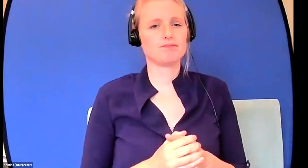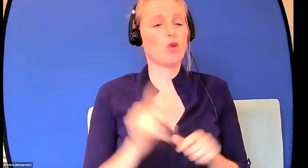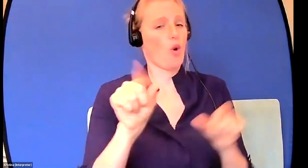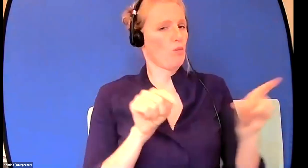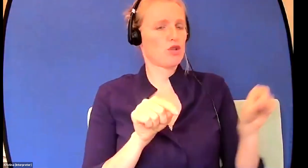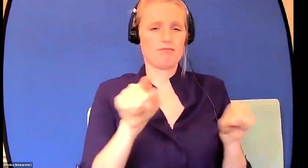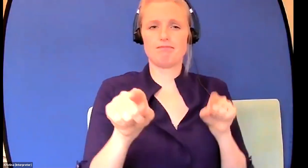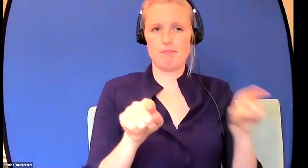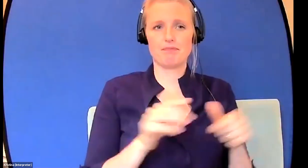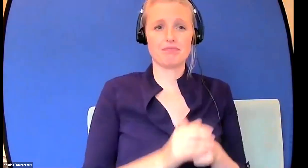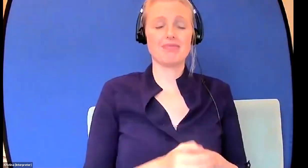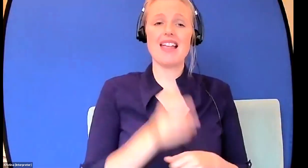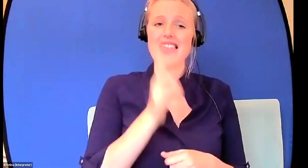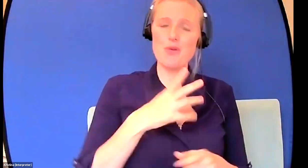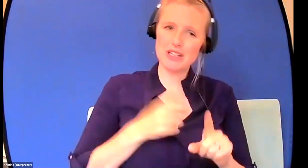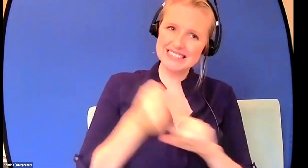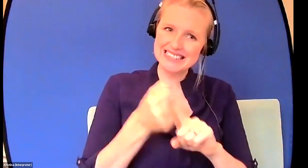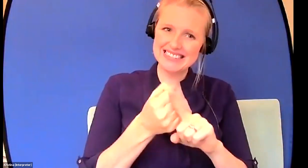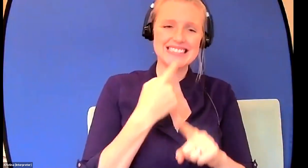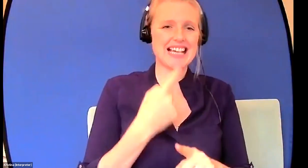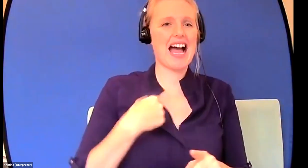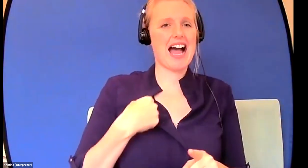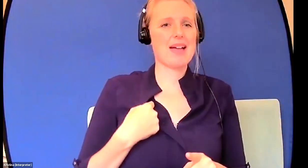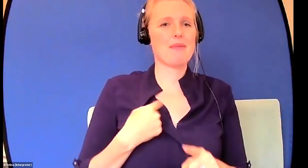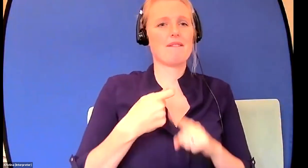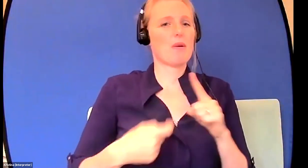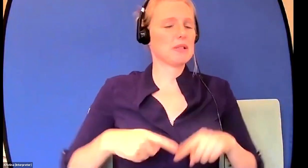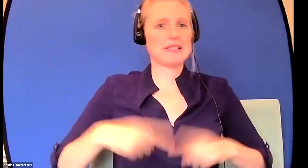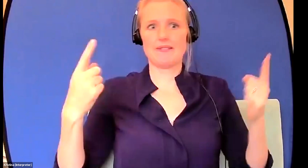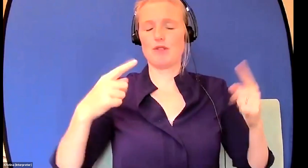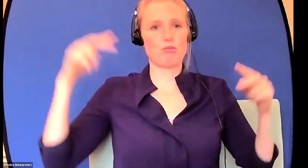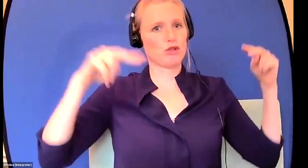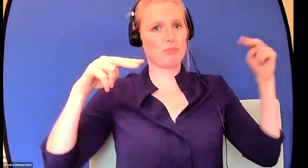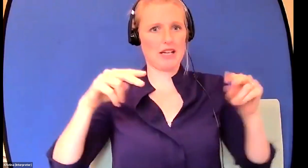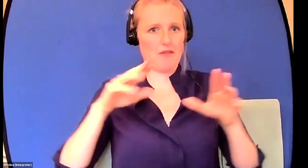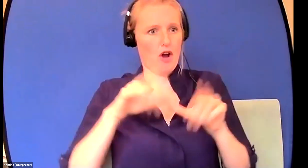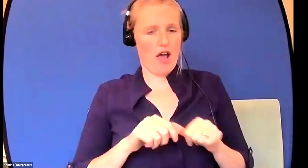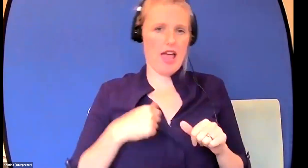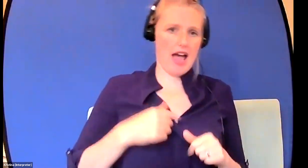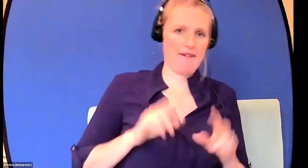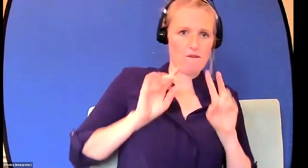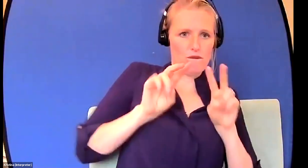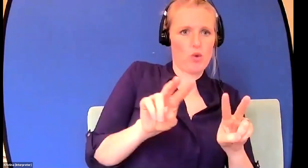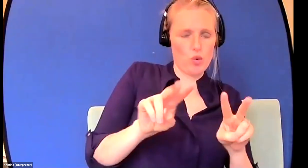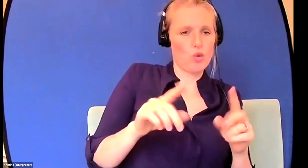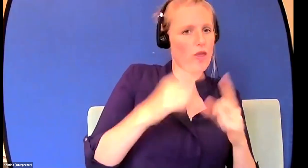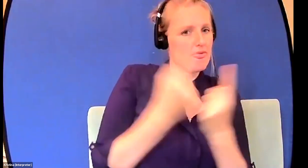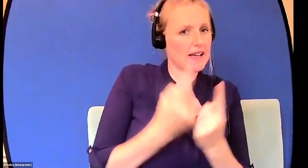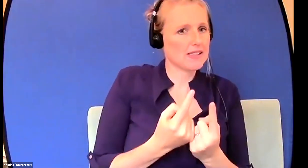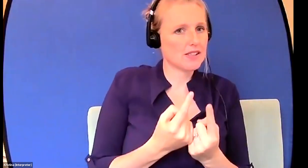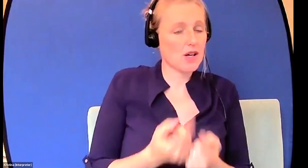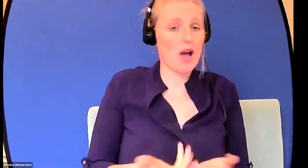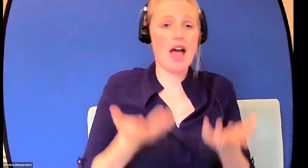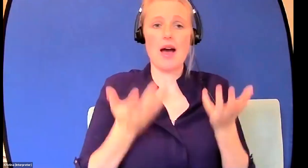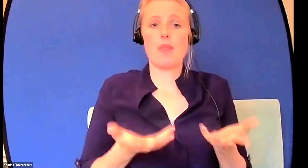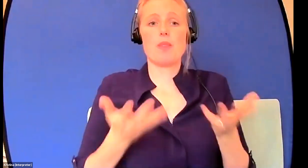again, just wanted to stress that I come from a completely different perspective, how I look at the sector. So right